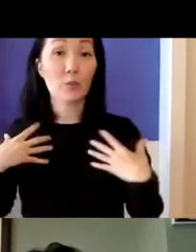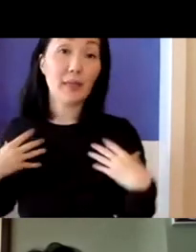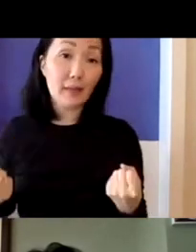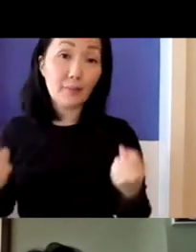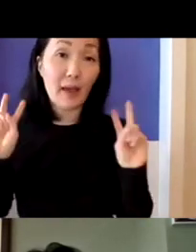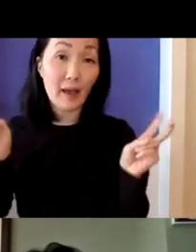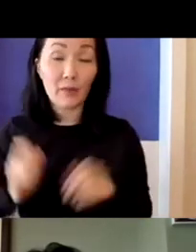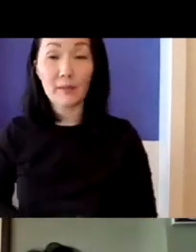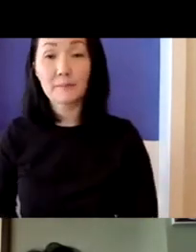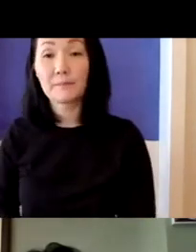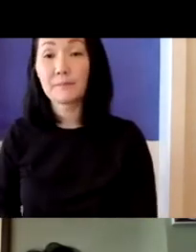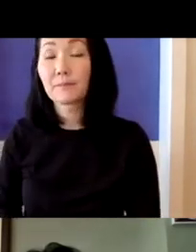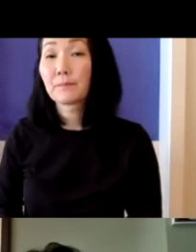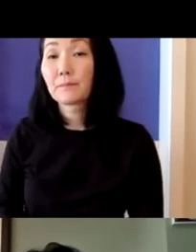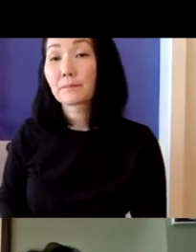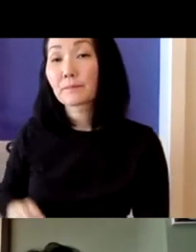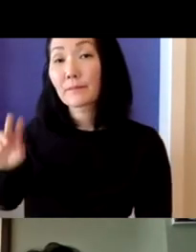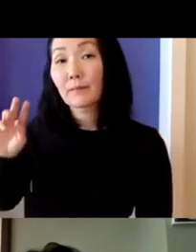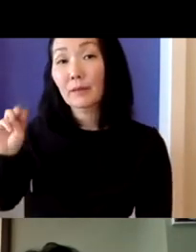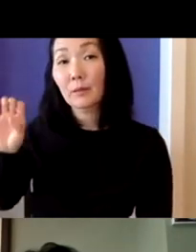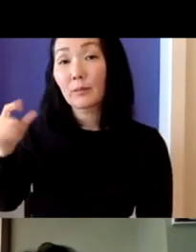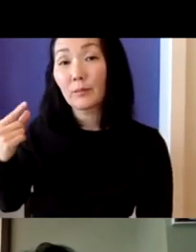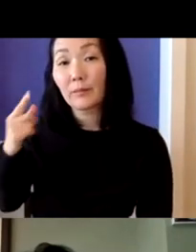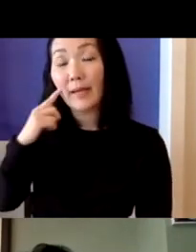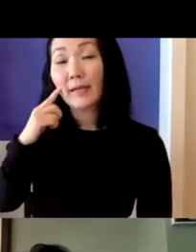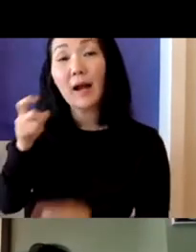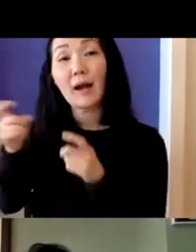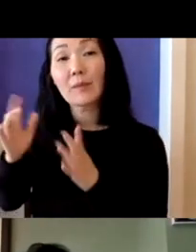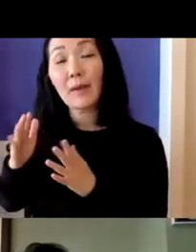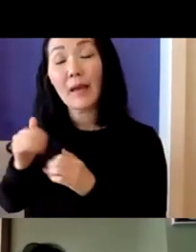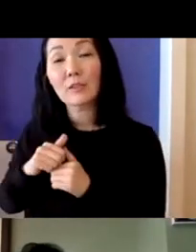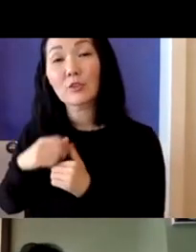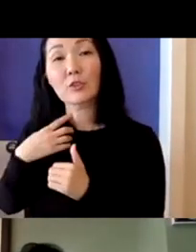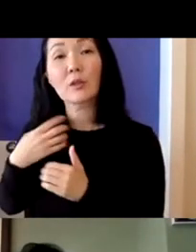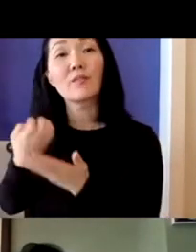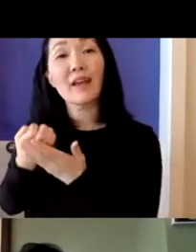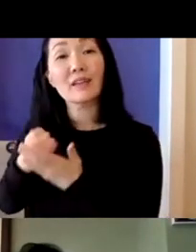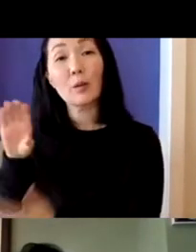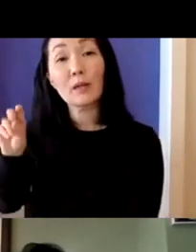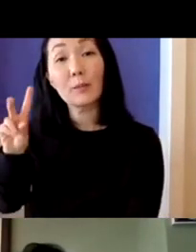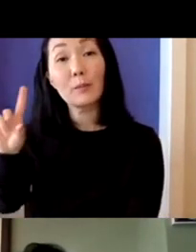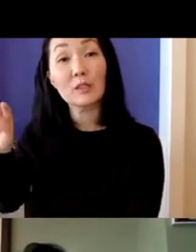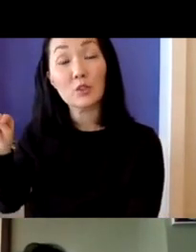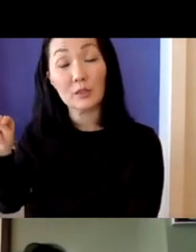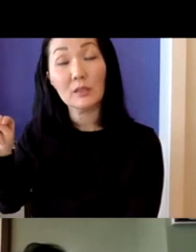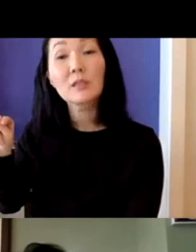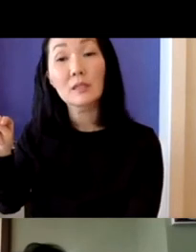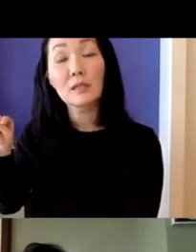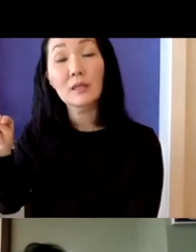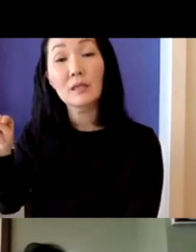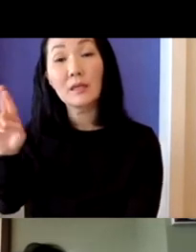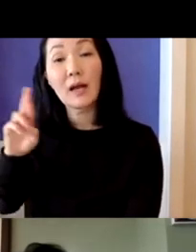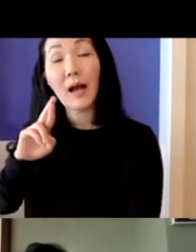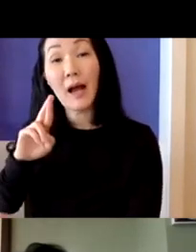Thanks, Veronica. Yeah, hi, everybody. I am the manager of small to medium businesses at the Vancouver Economic Commission. And actually, I was just hoping that the question would be posed